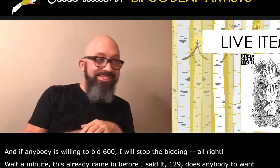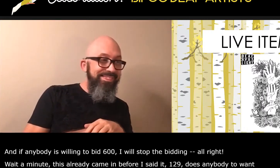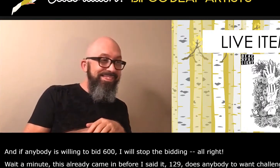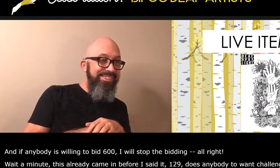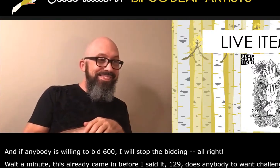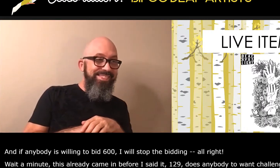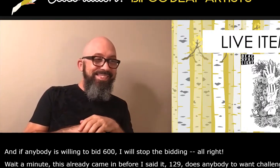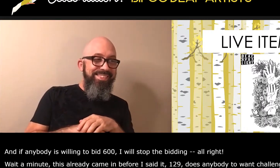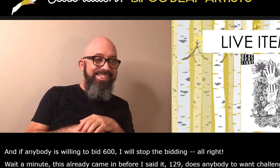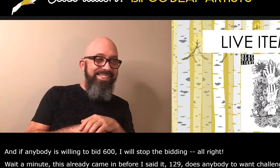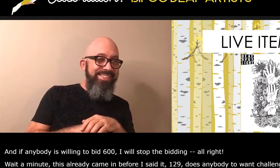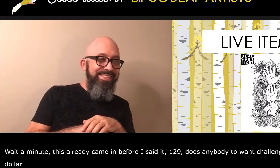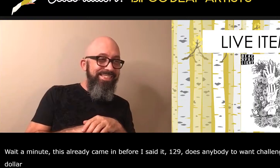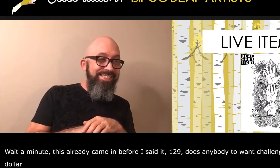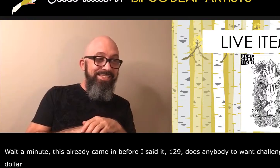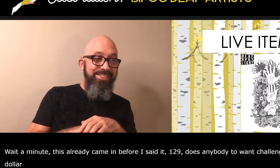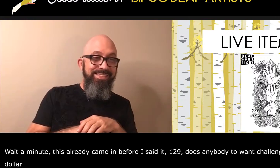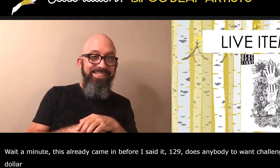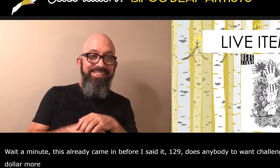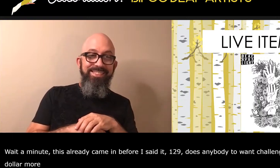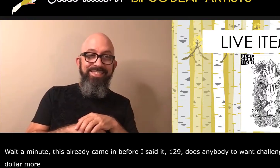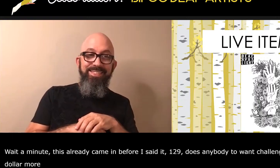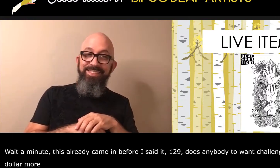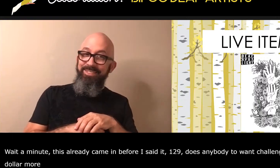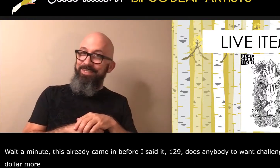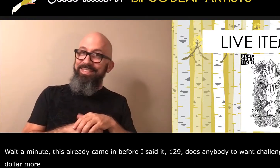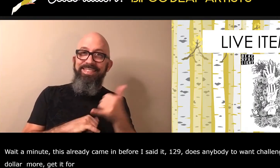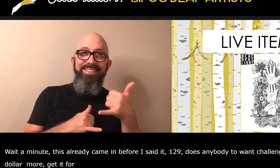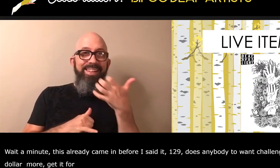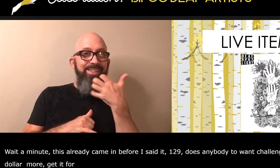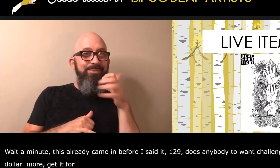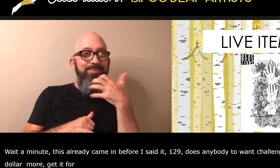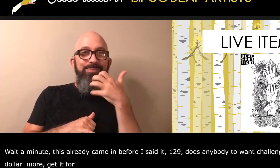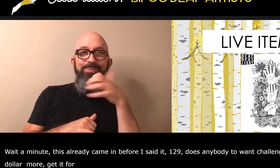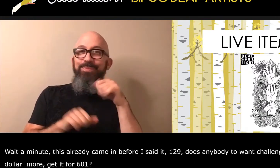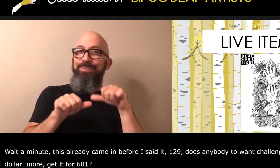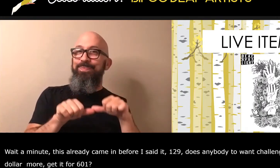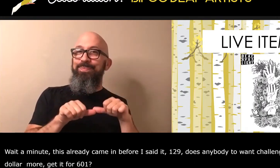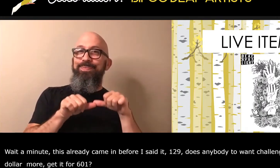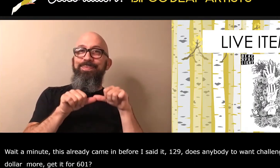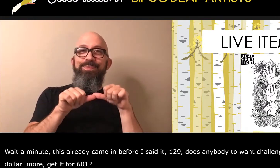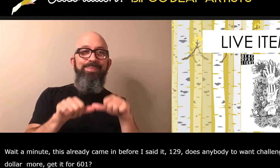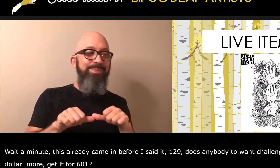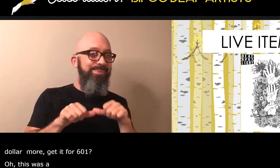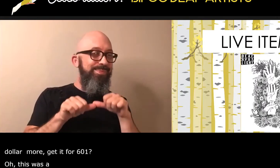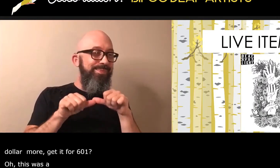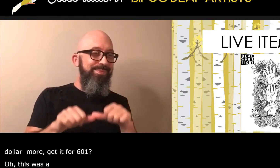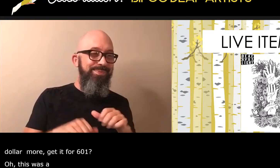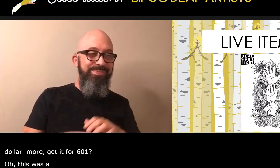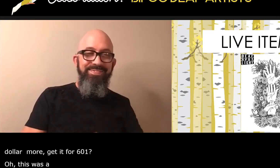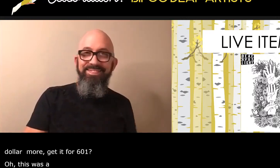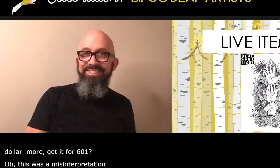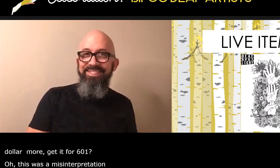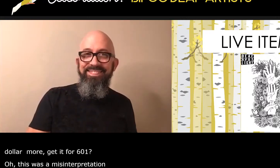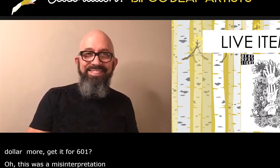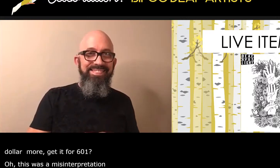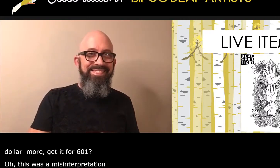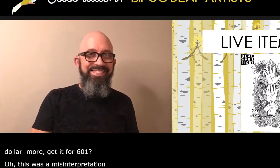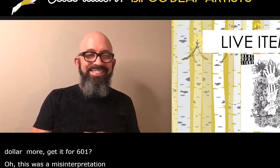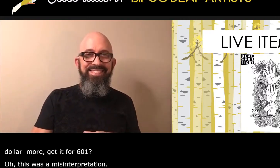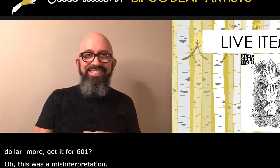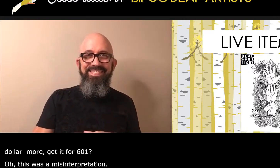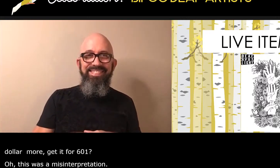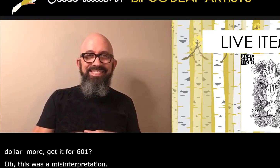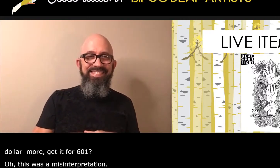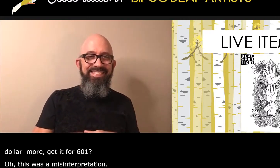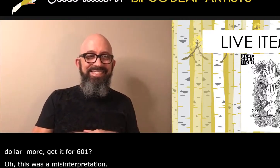it for 601. Oh, 120. This was a misinterpretation. 129. Do you want to raise it by $1 over